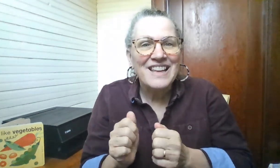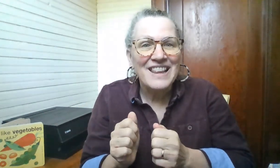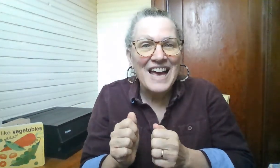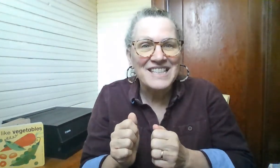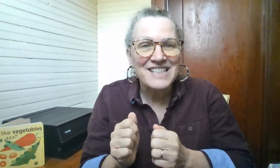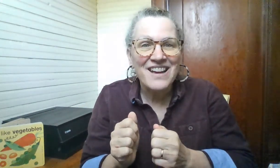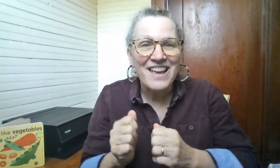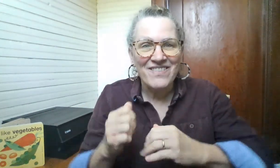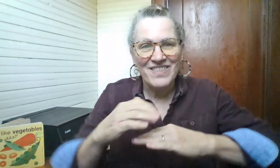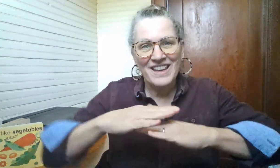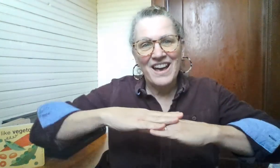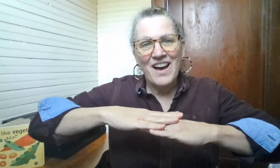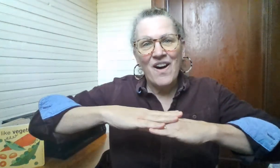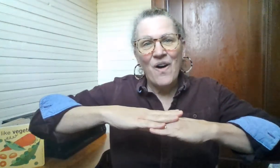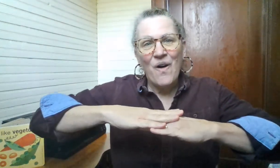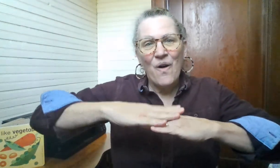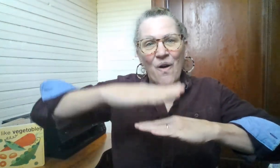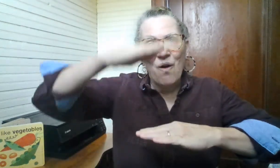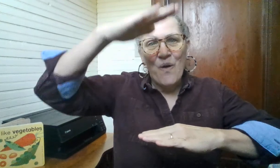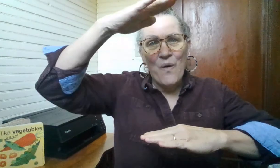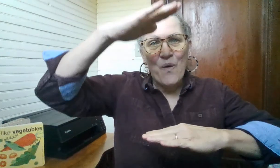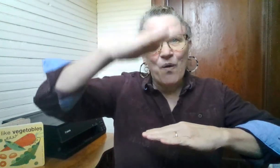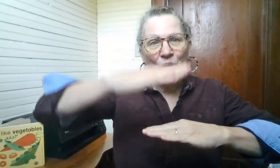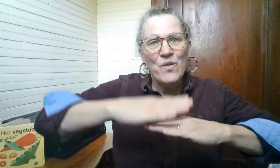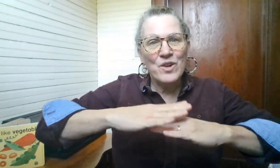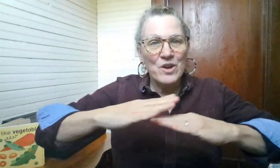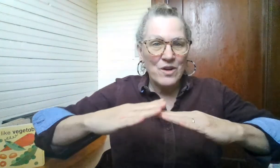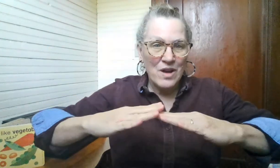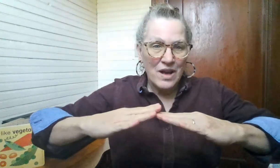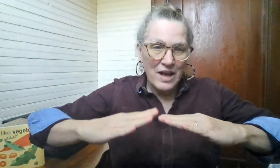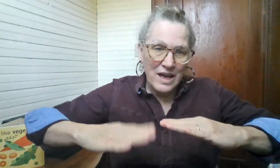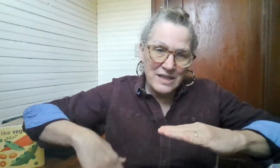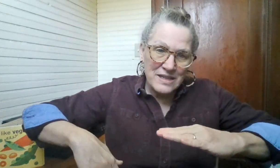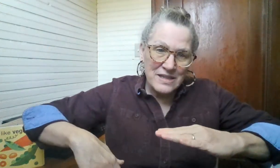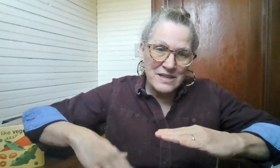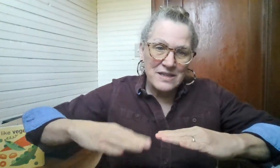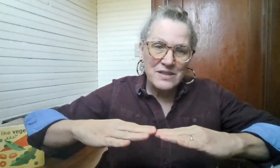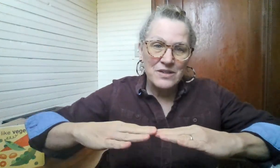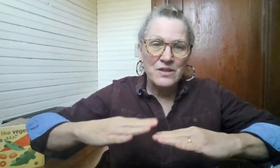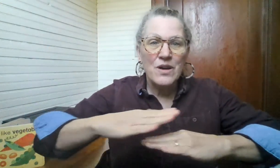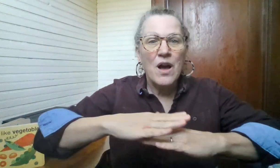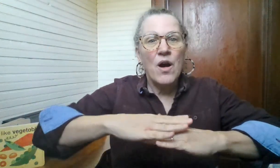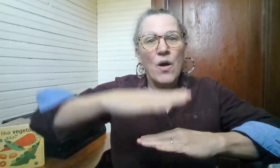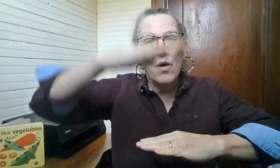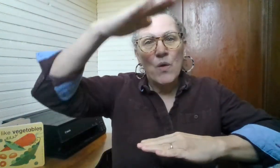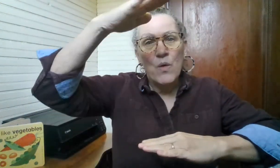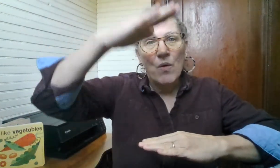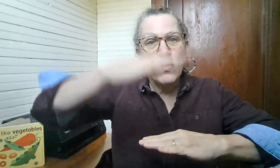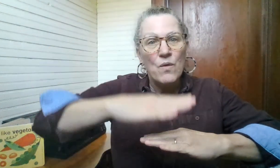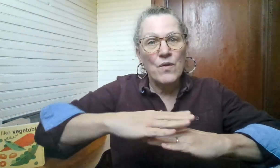Last time. Over, under, over,